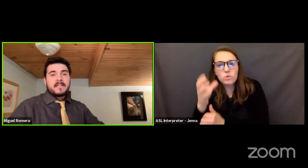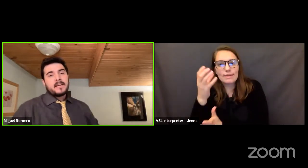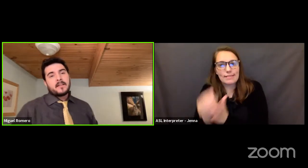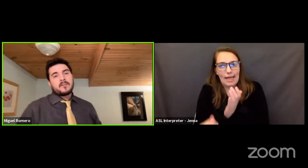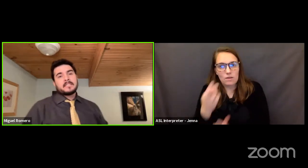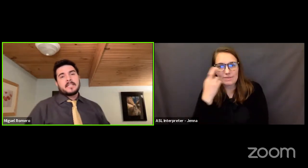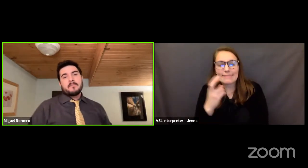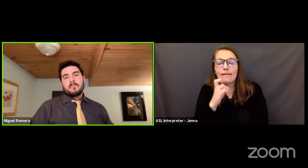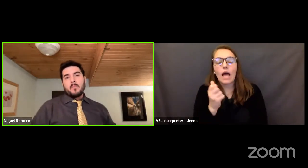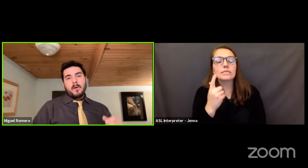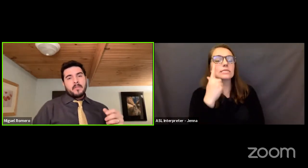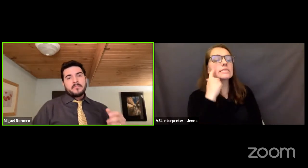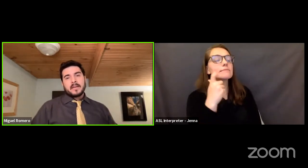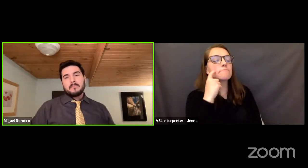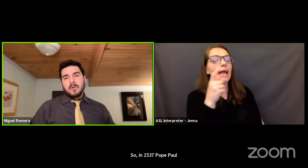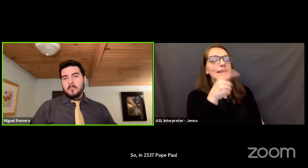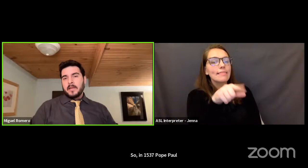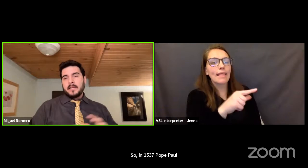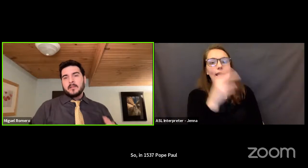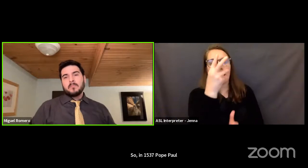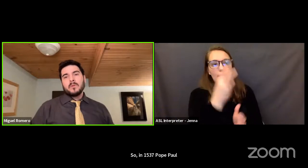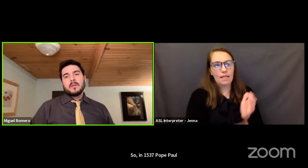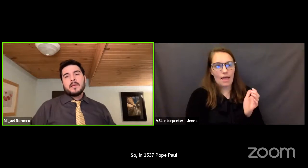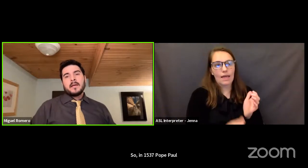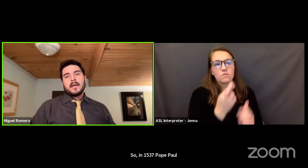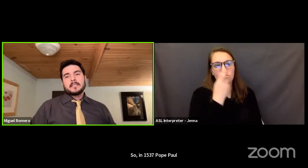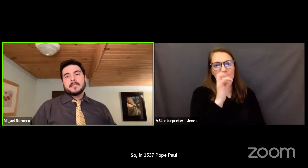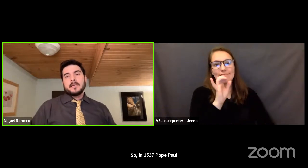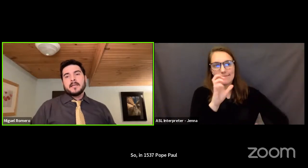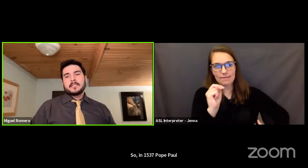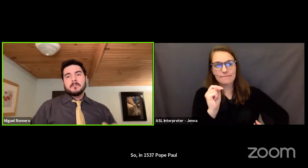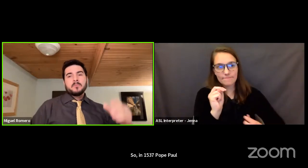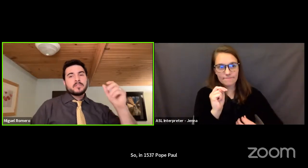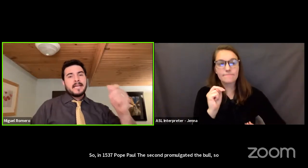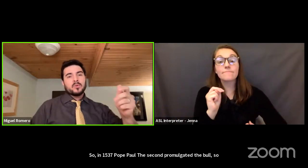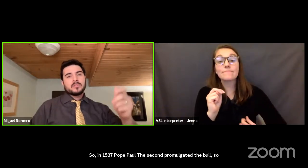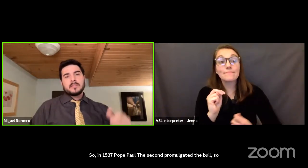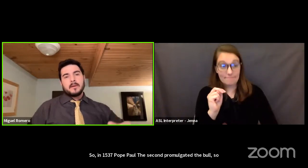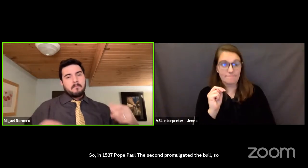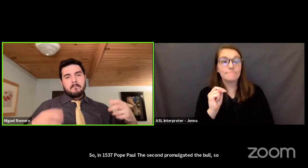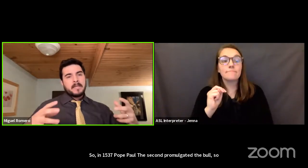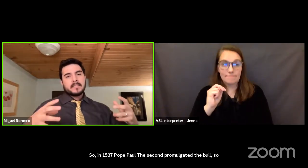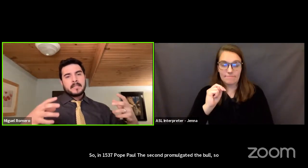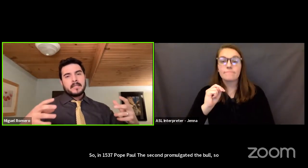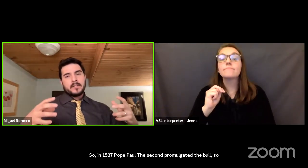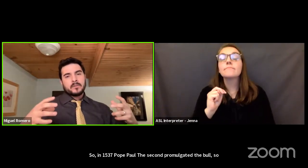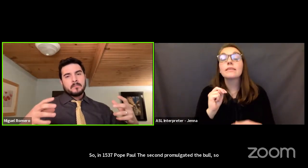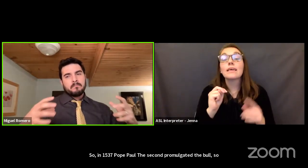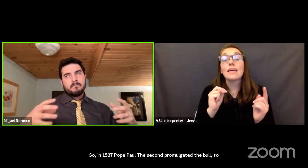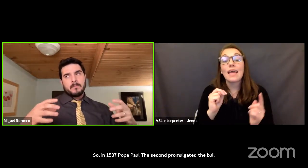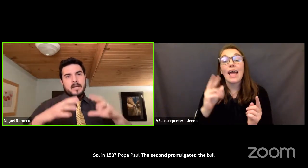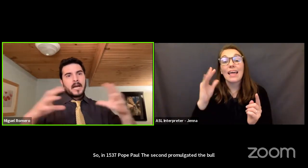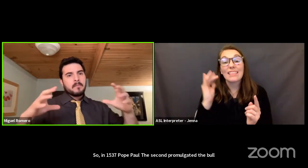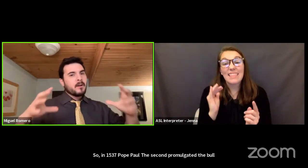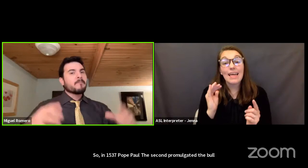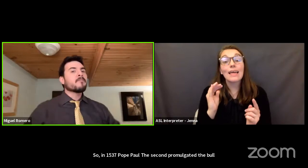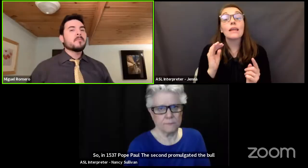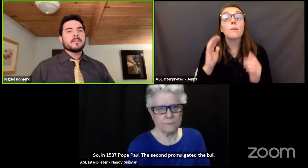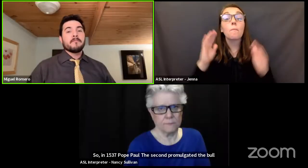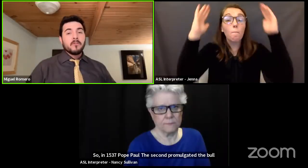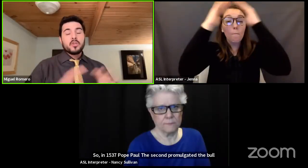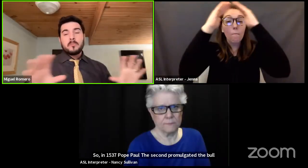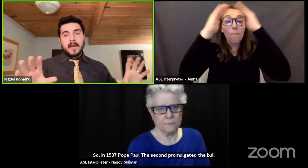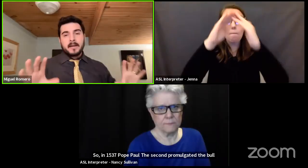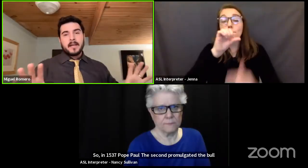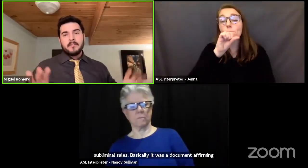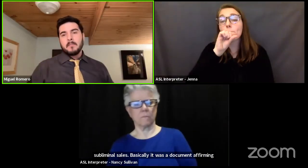in 1537, Pope Paul II promulgated the bull Sublimus Deus. Basically, it was a document